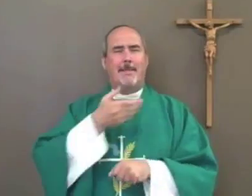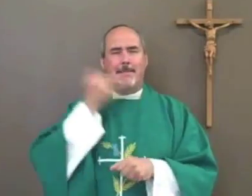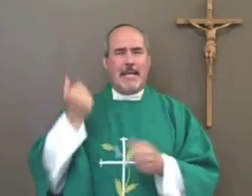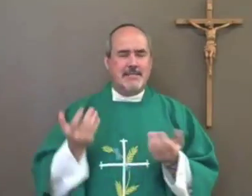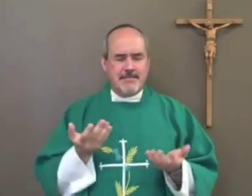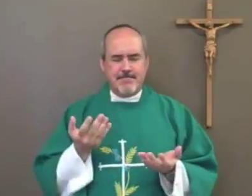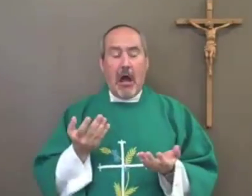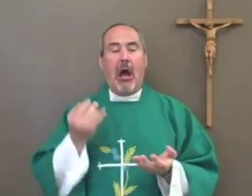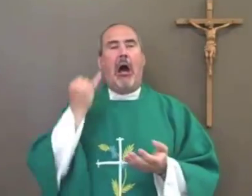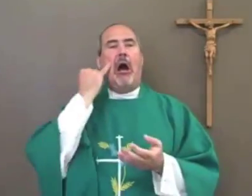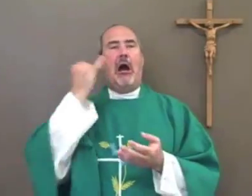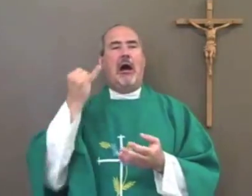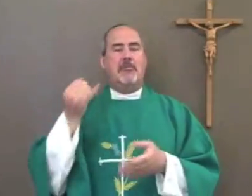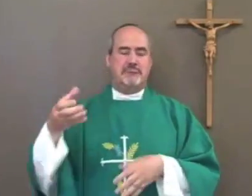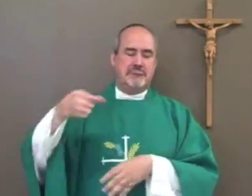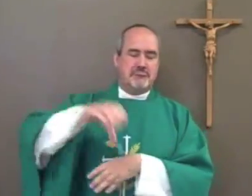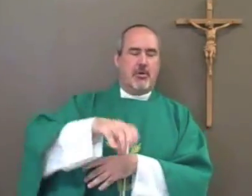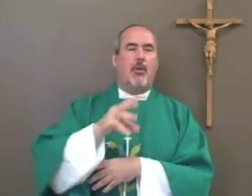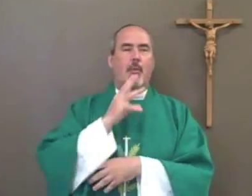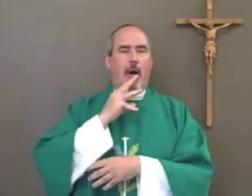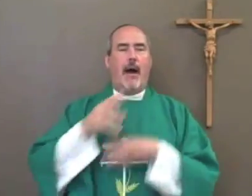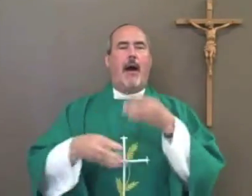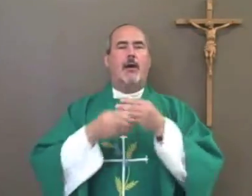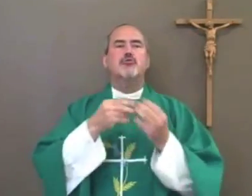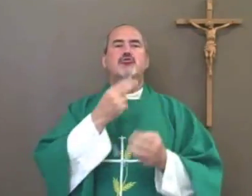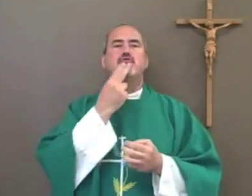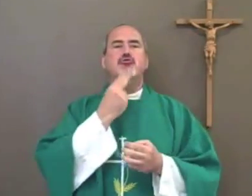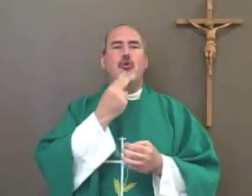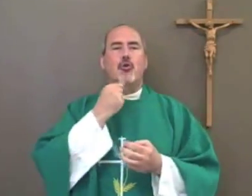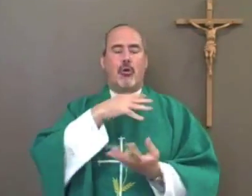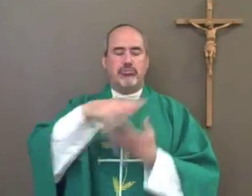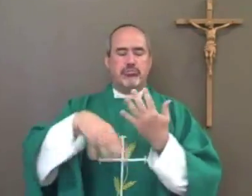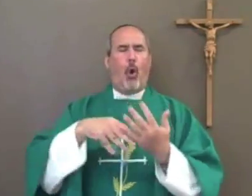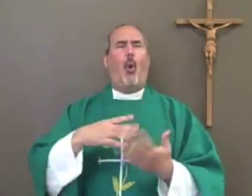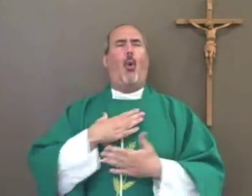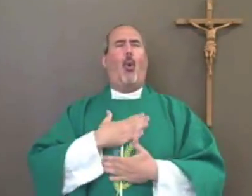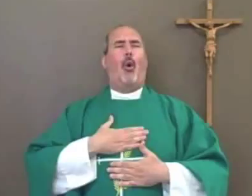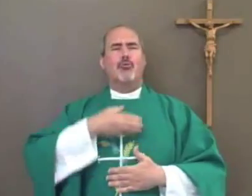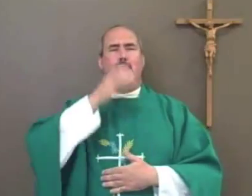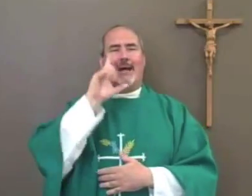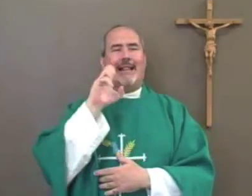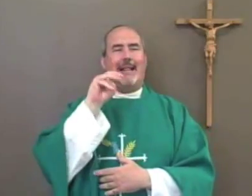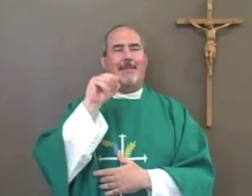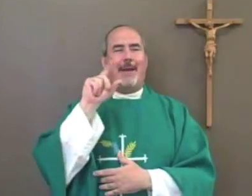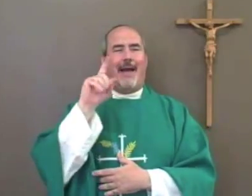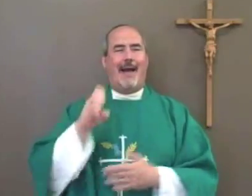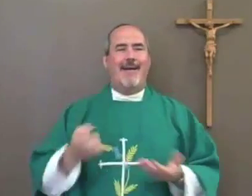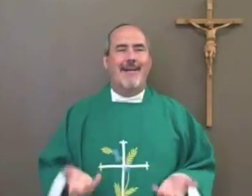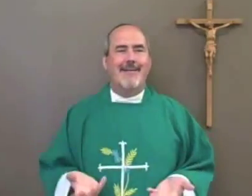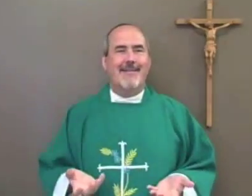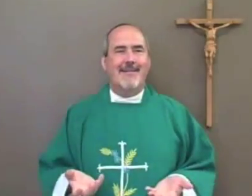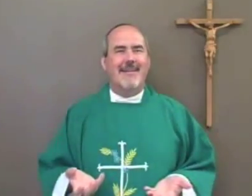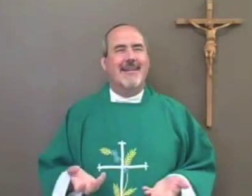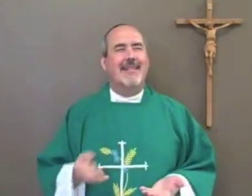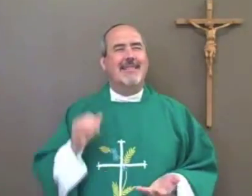sour. How can I use it to the best of my ability? So they'll add water and sugar and make a beautiful, sweet